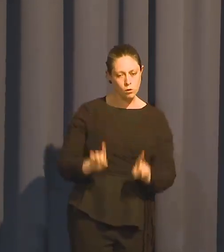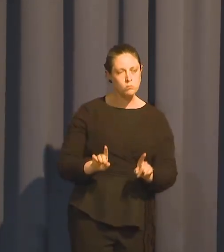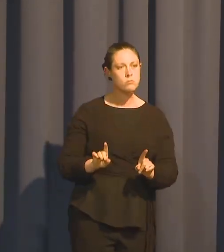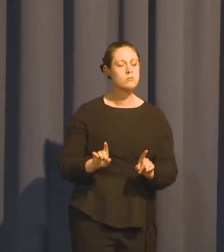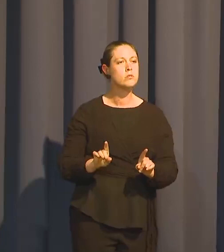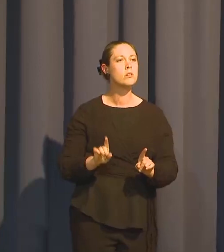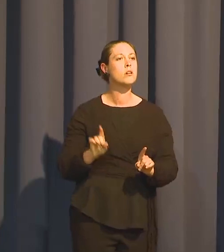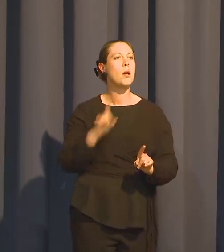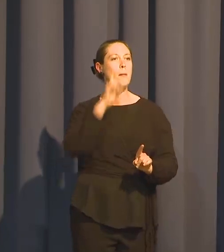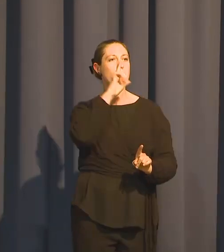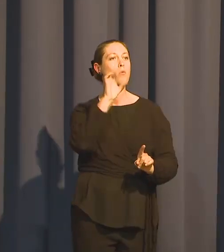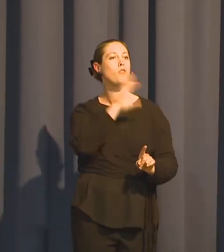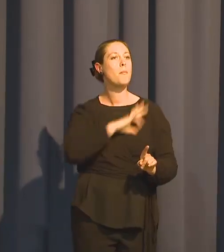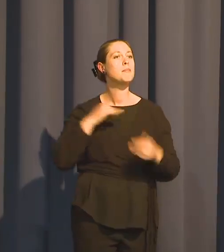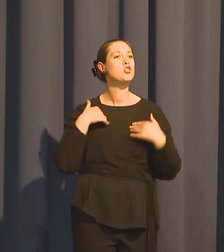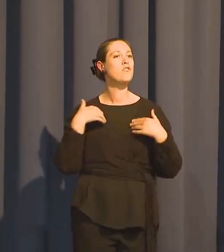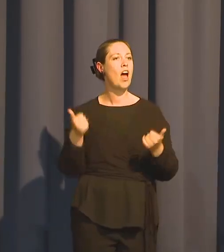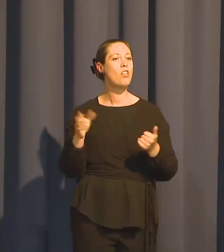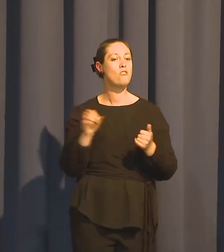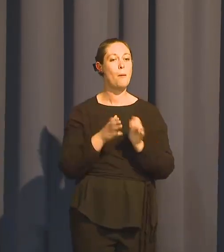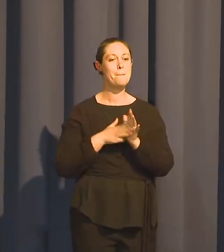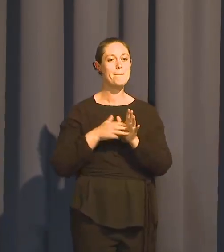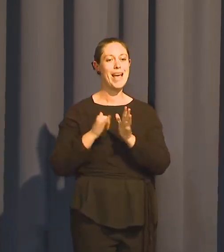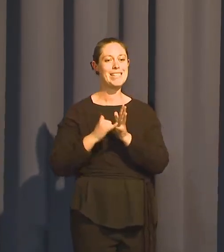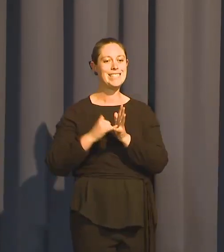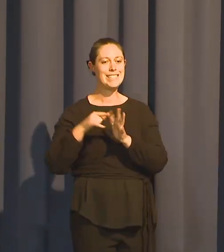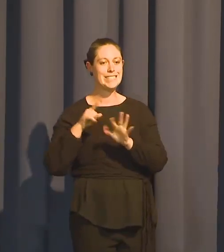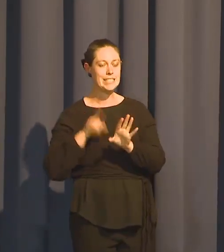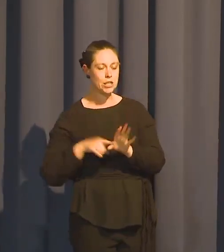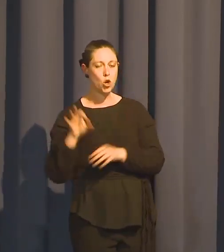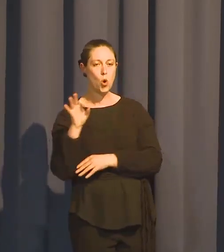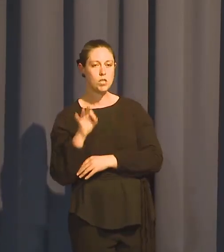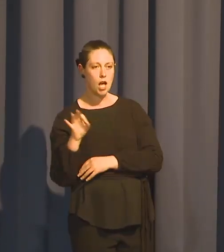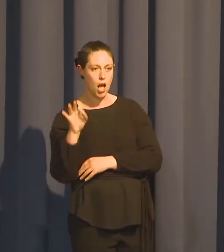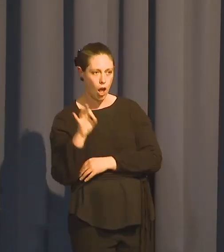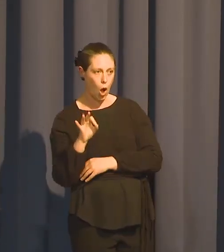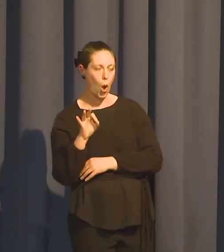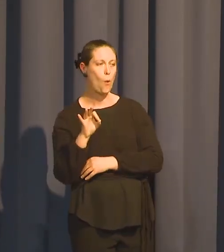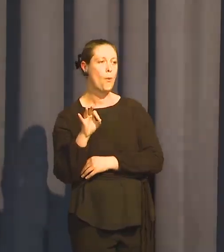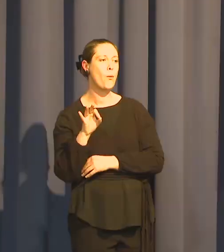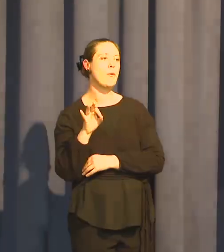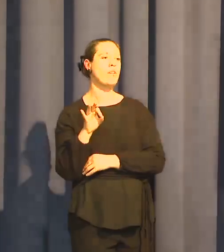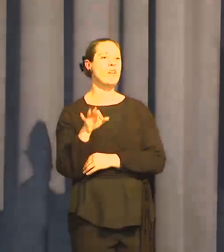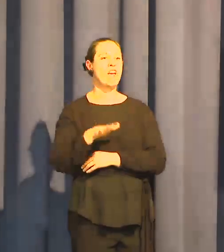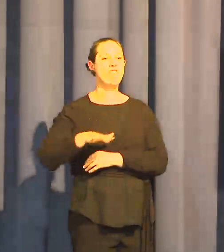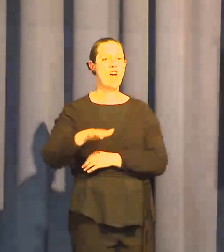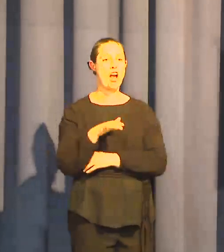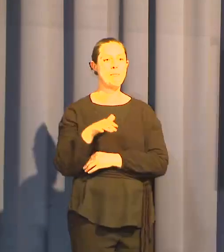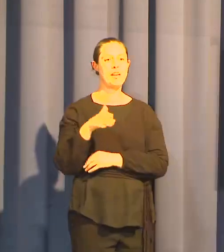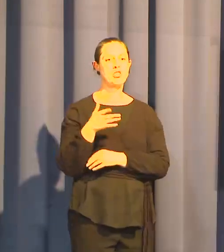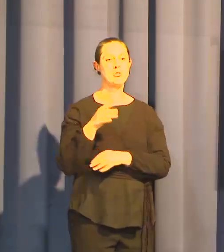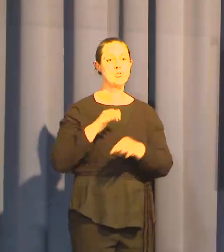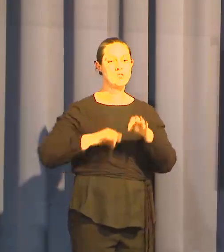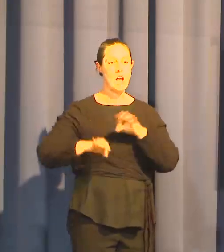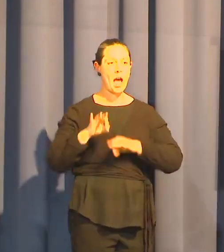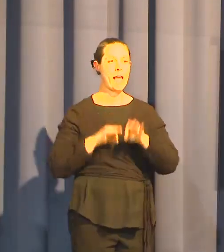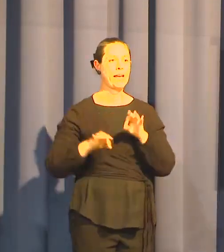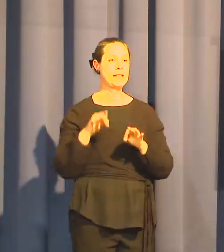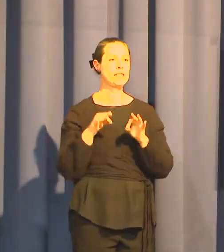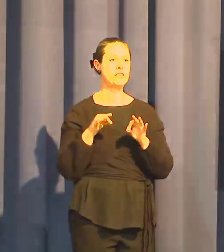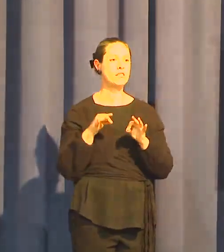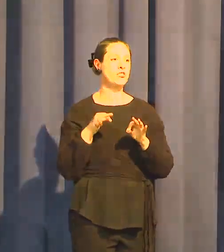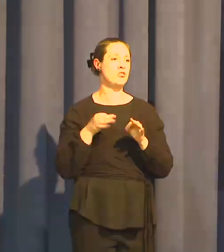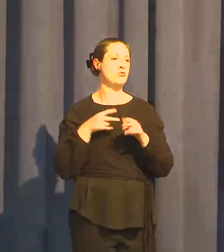the Ministry of Health, from Massey University, Otago University, Environmental Science and Research Institute, and the National